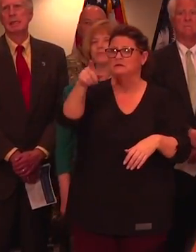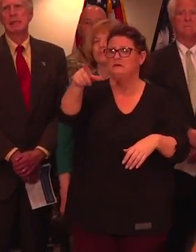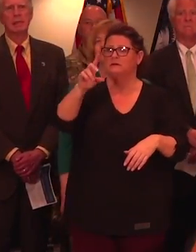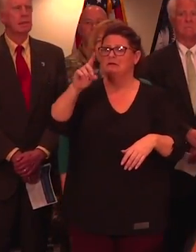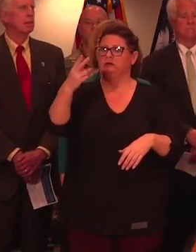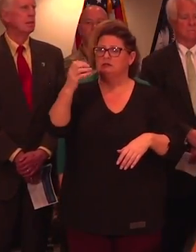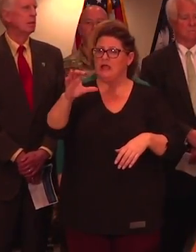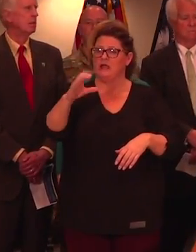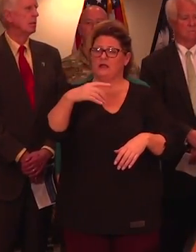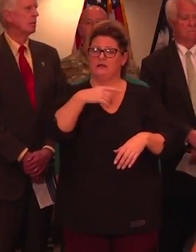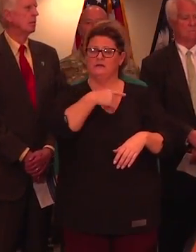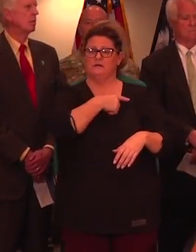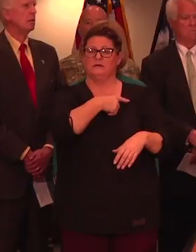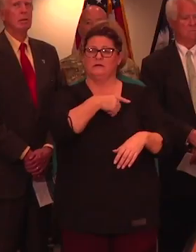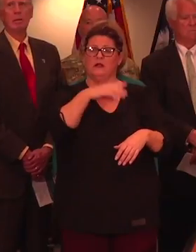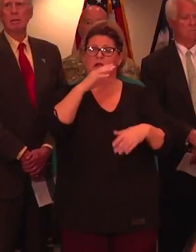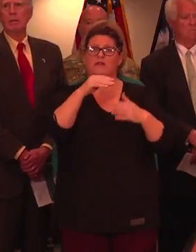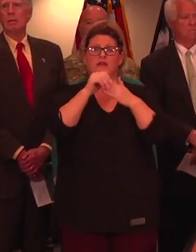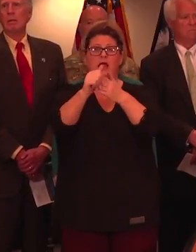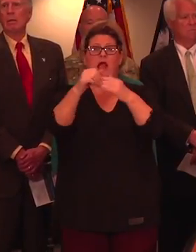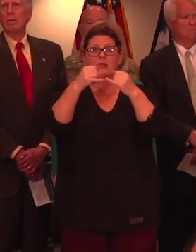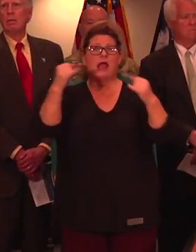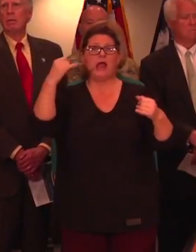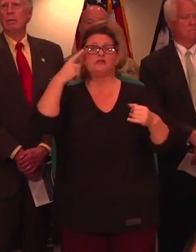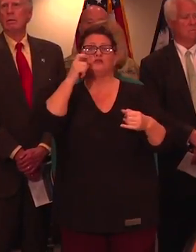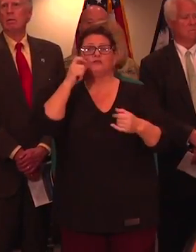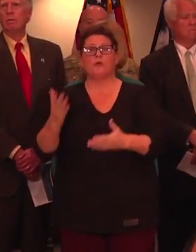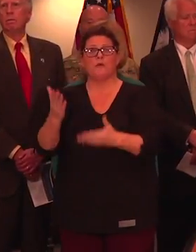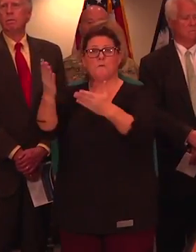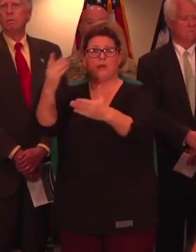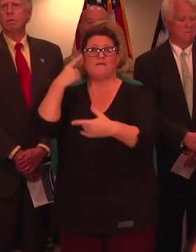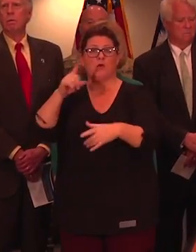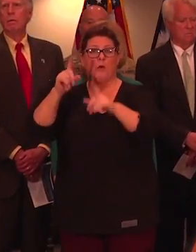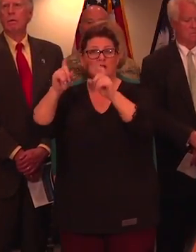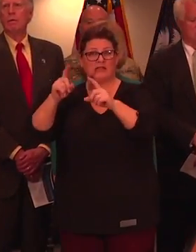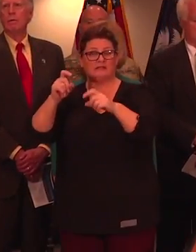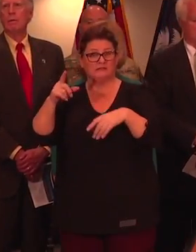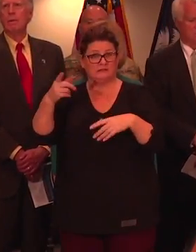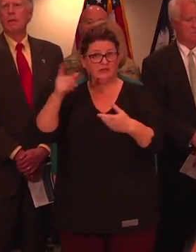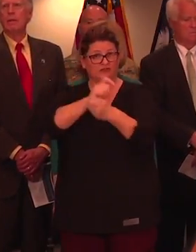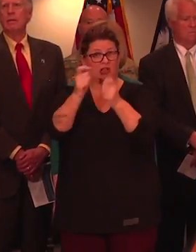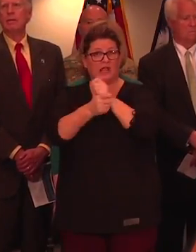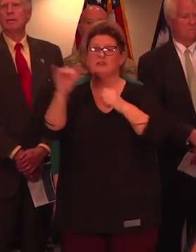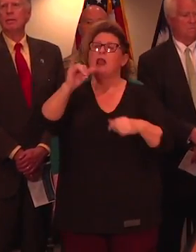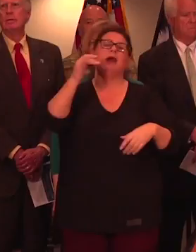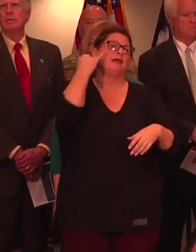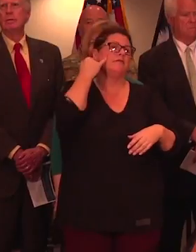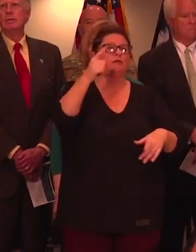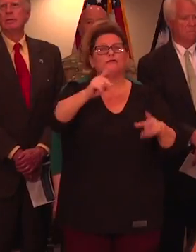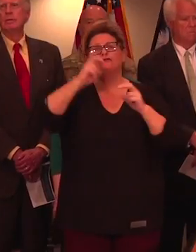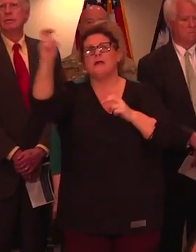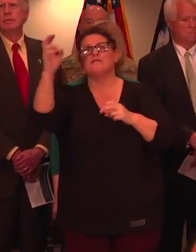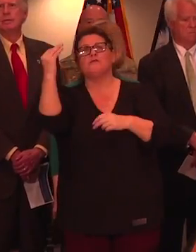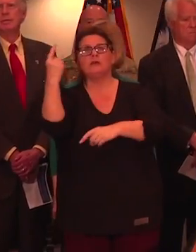guidelines changed at all for who is recommended for testing? Because right now a few of the recommendations are international travel in the last 14 days, known